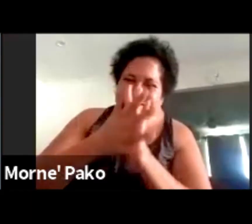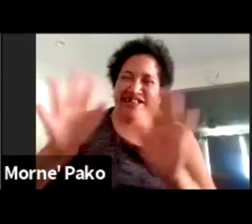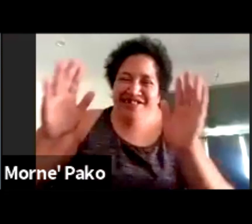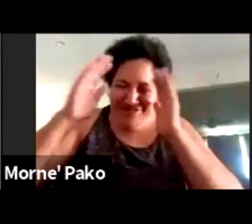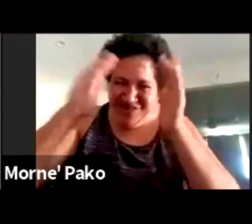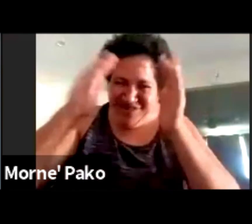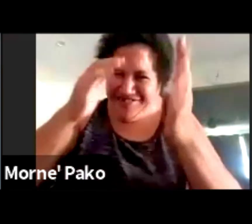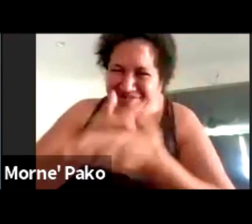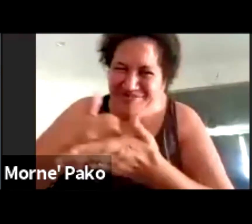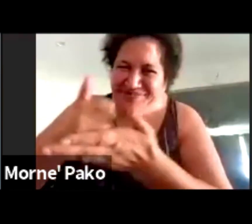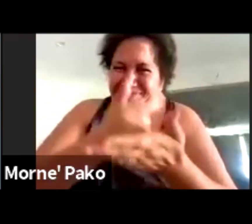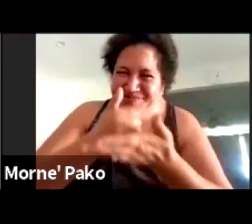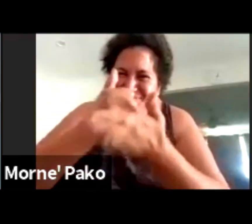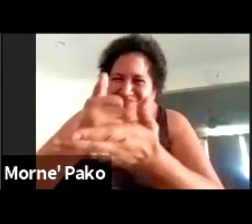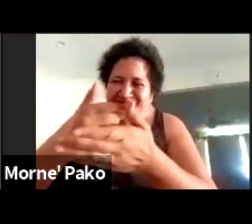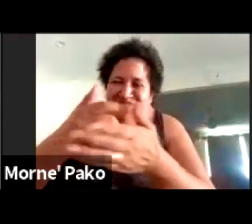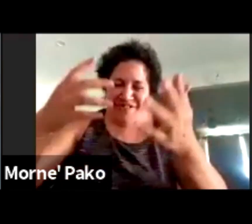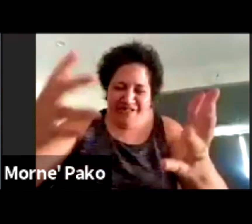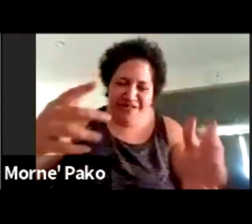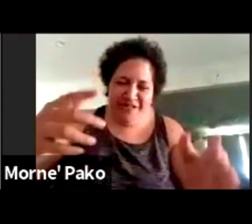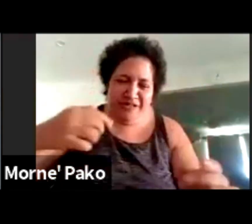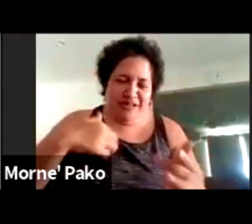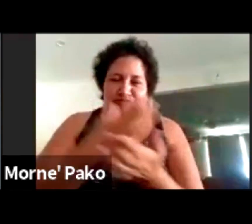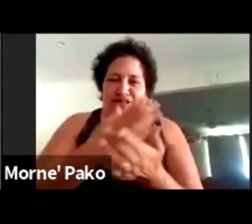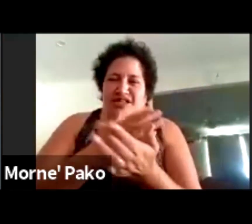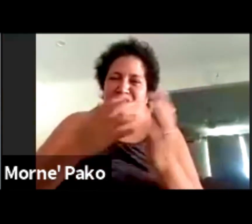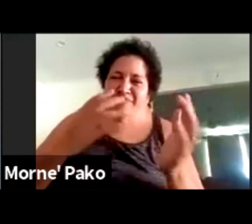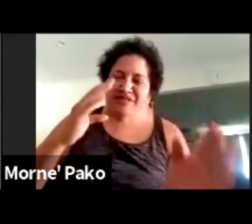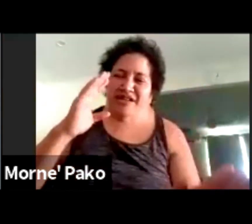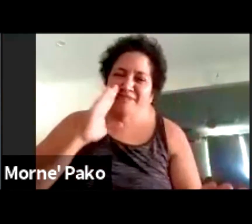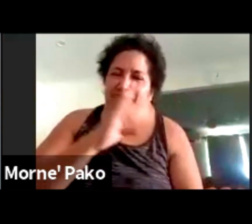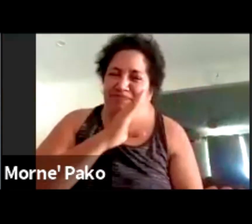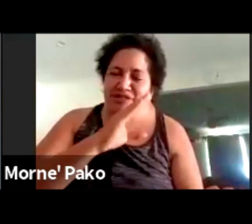Yeah, yes, yeah. Here he is. I was a little bit of confusion there. Thank you for the support.